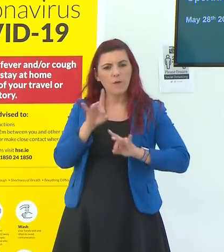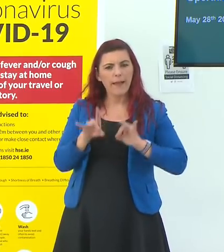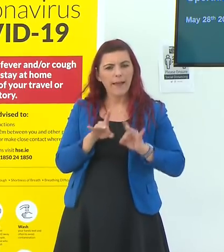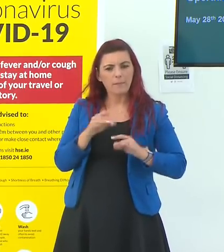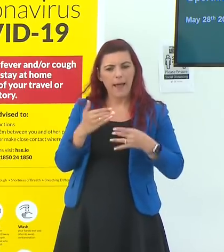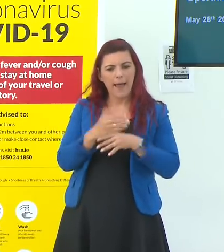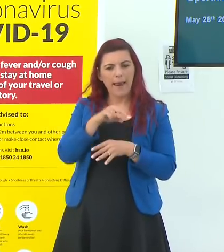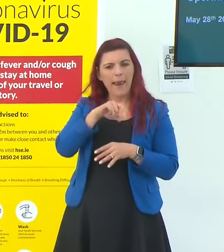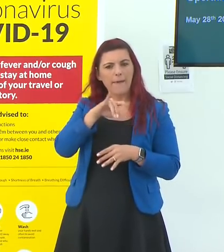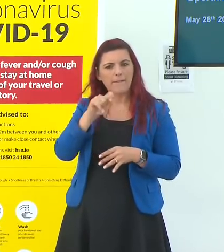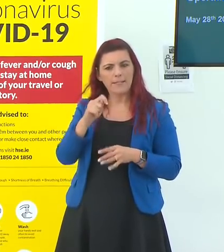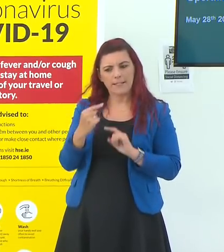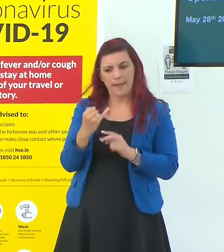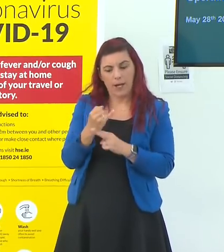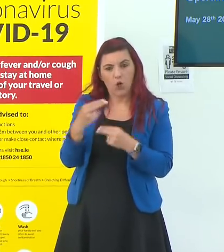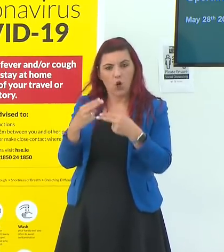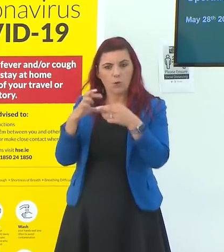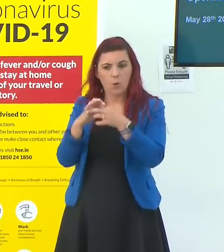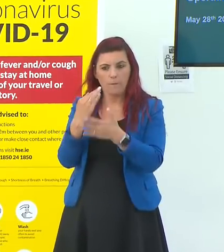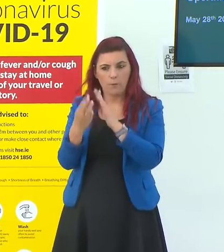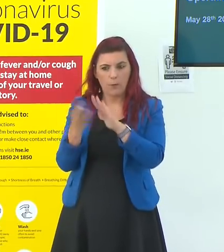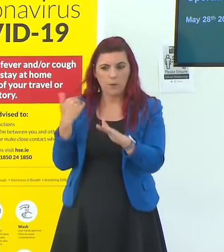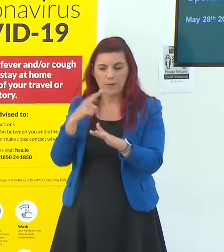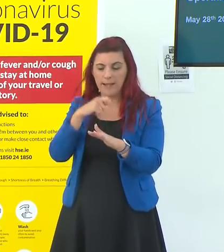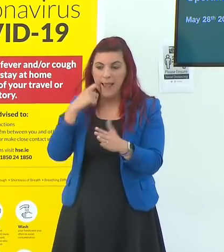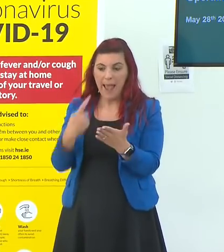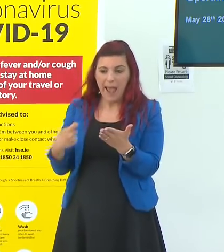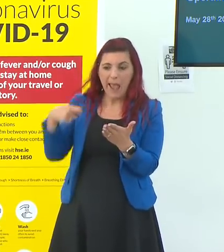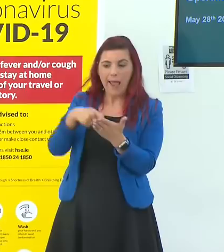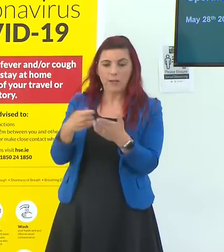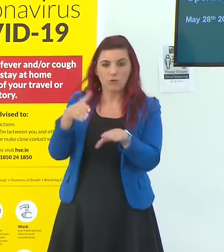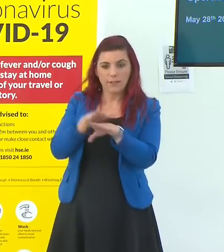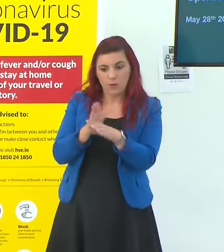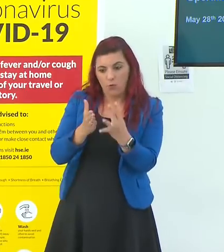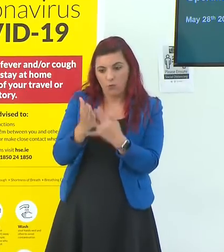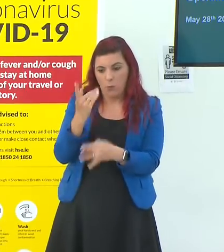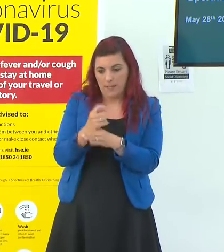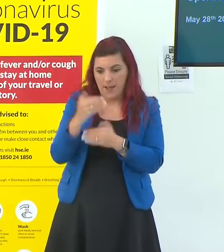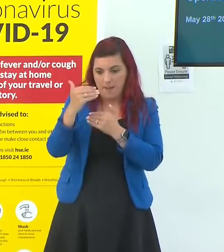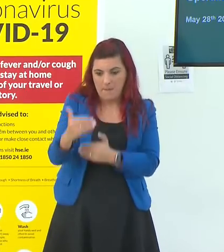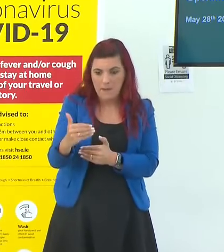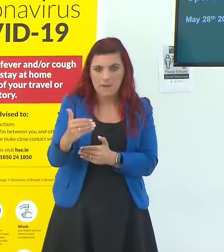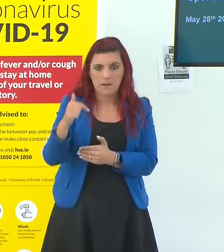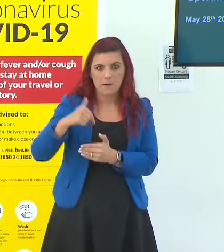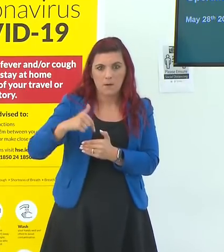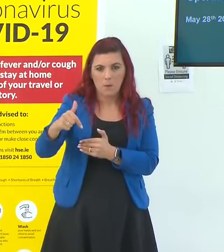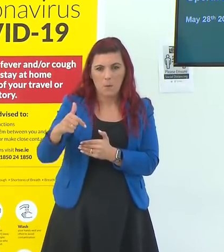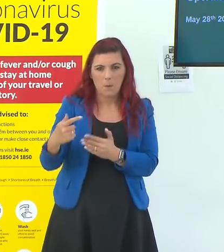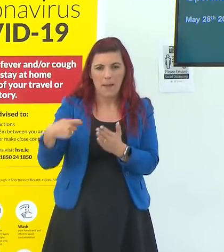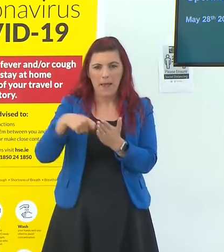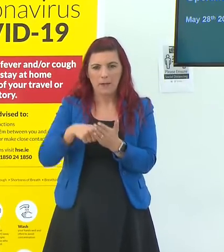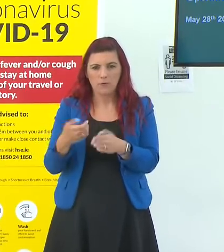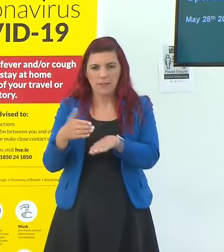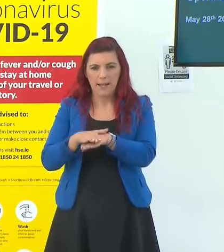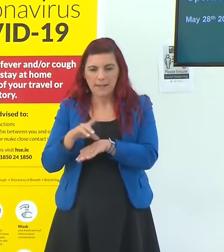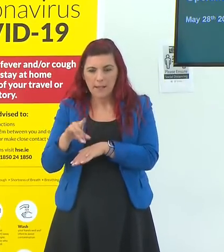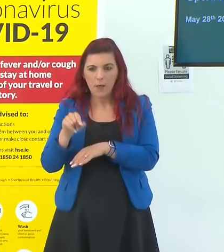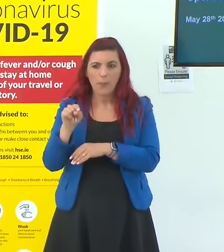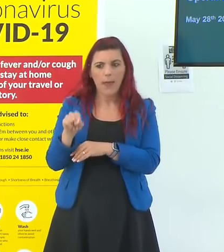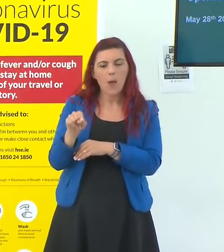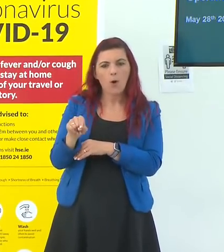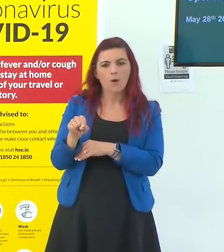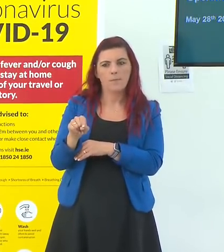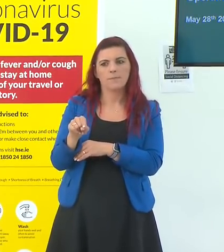some weeks ago, and they looked for excess deaths over a set period. And those excess deaths that were reported conformed to